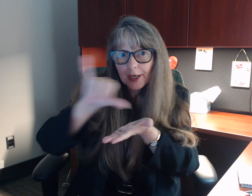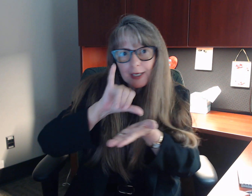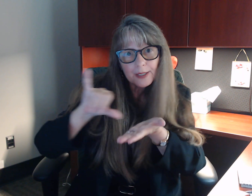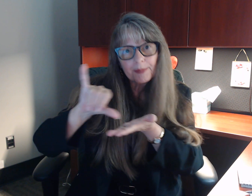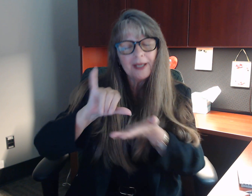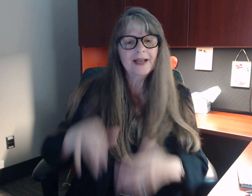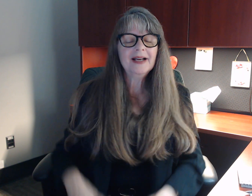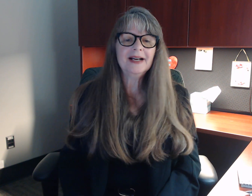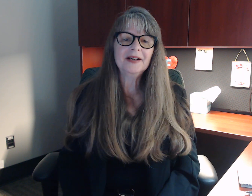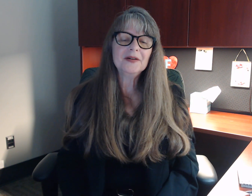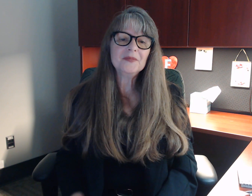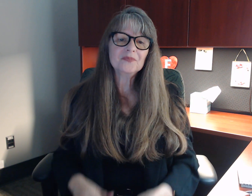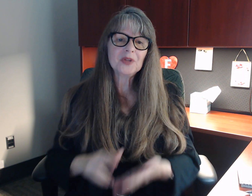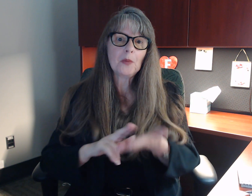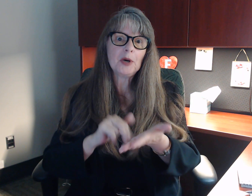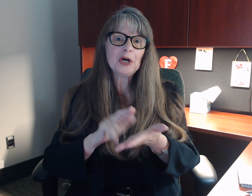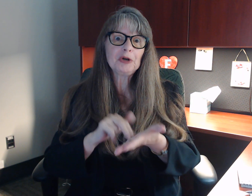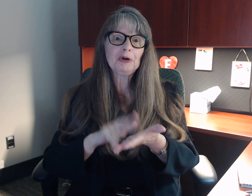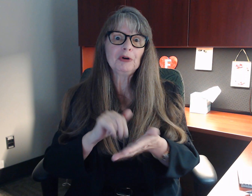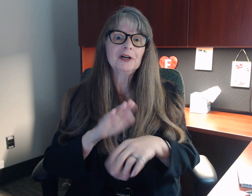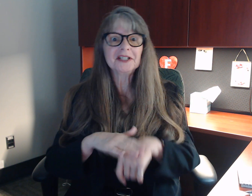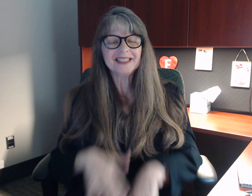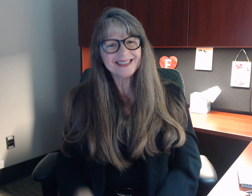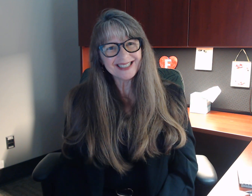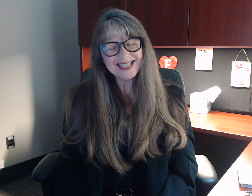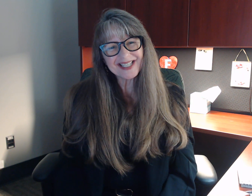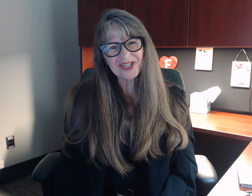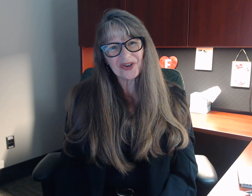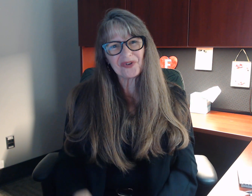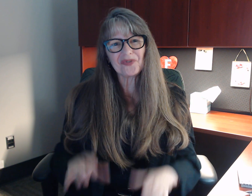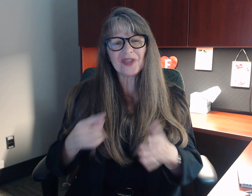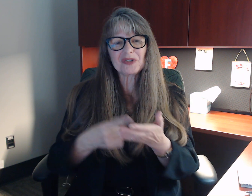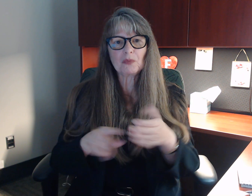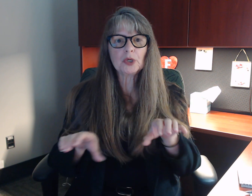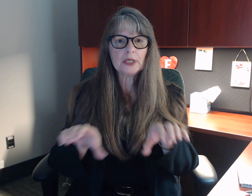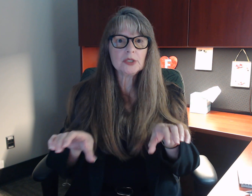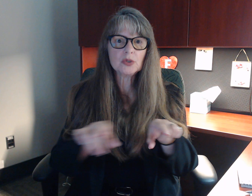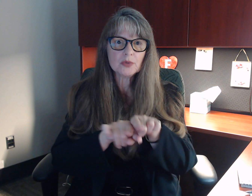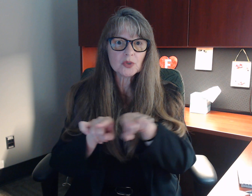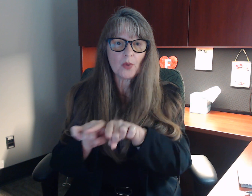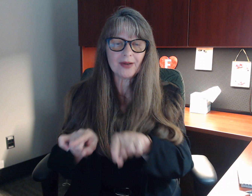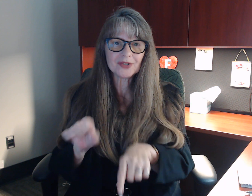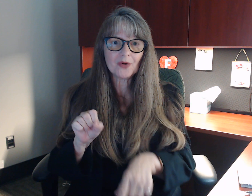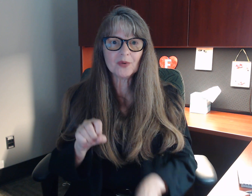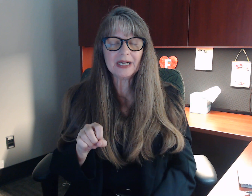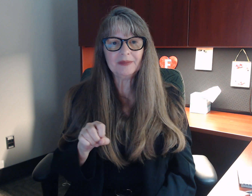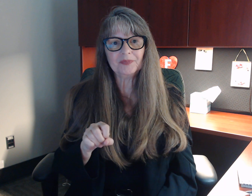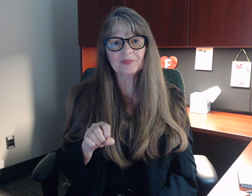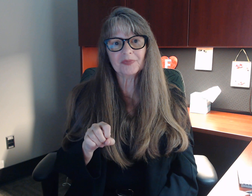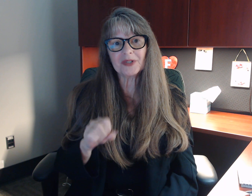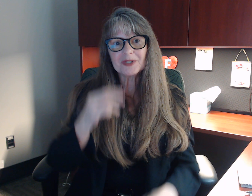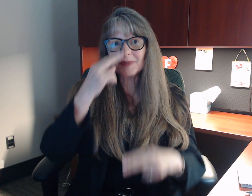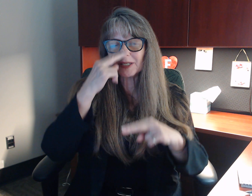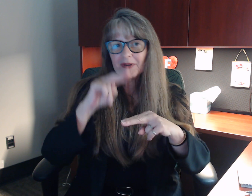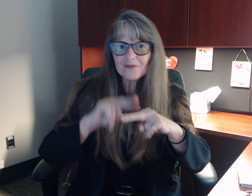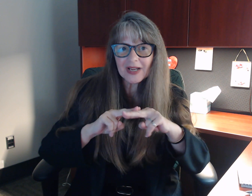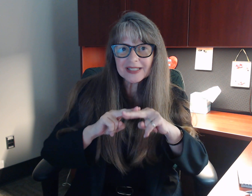syrup, butter on it. So that's what we're going to do as well. So it's meant to be fun